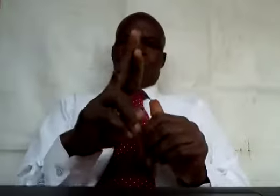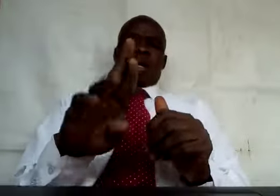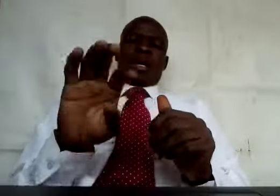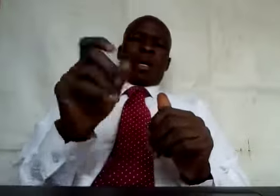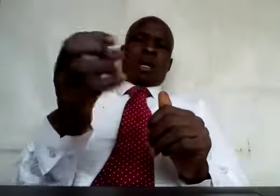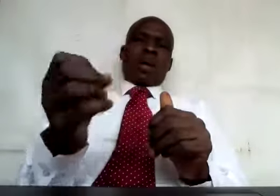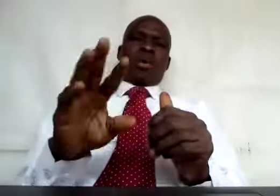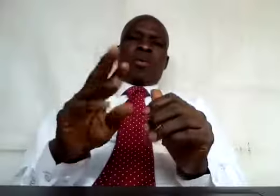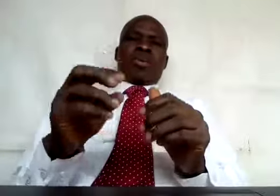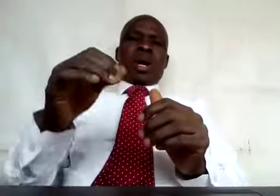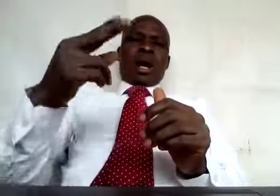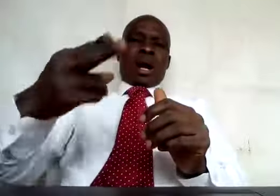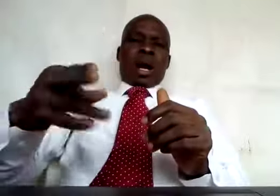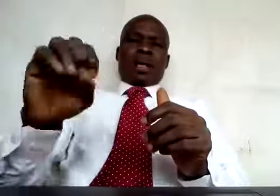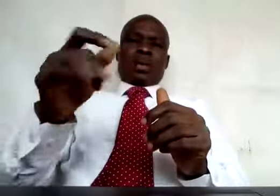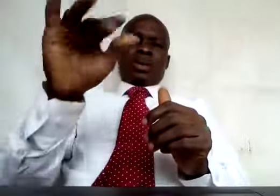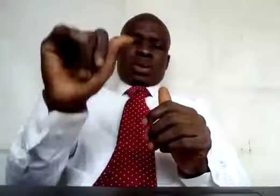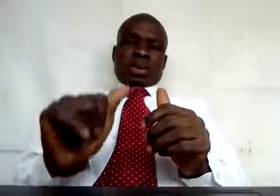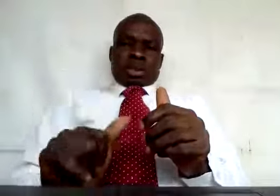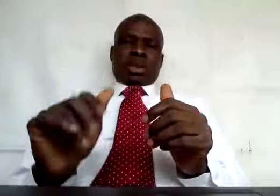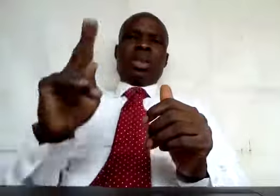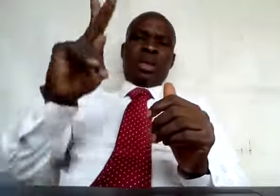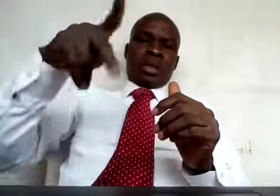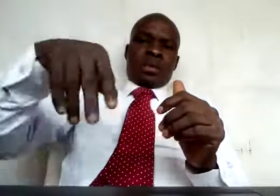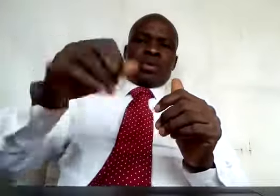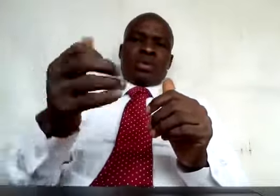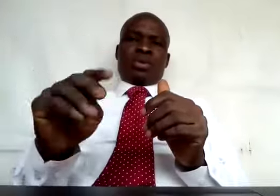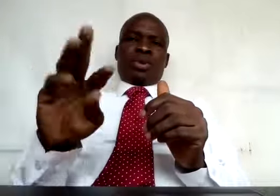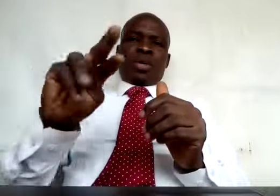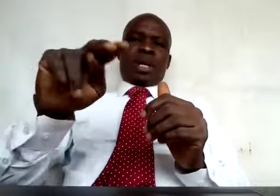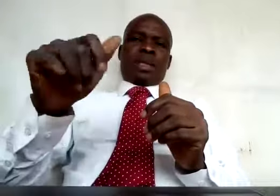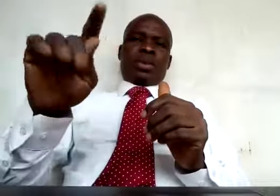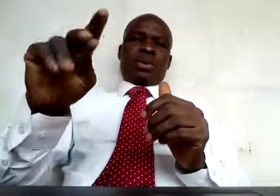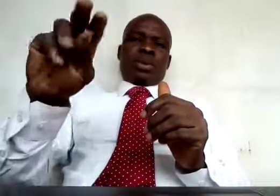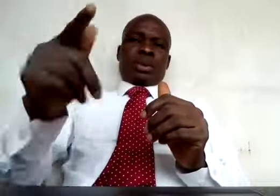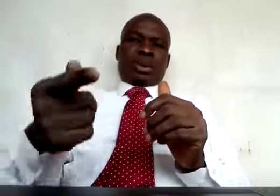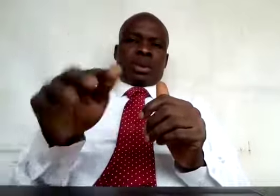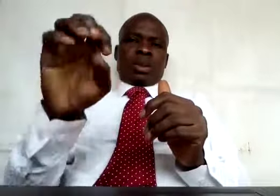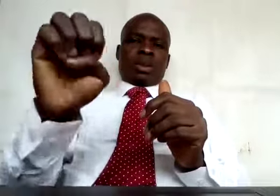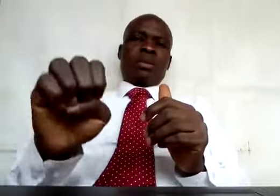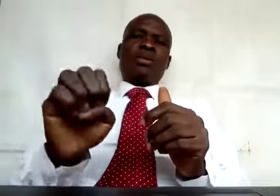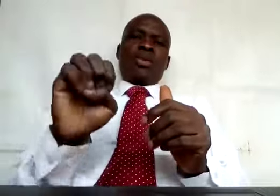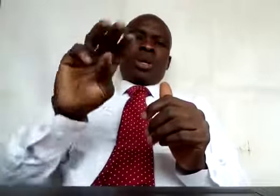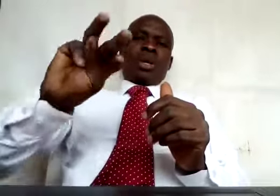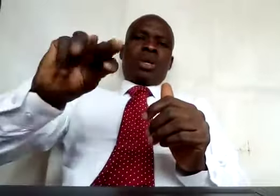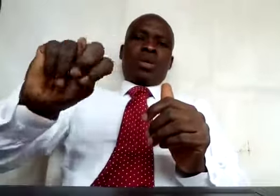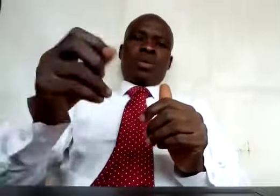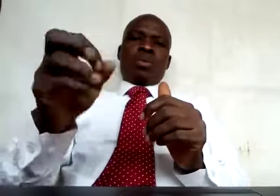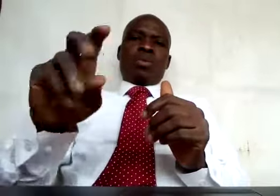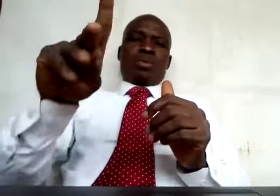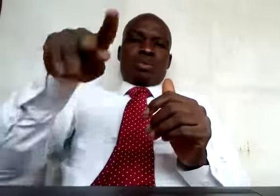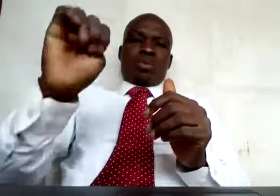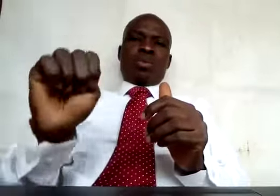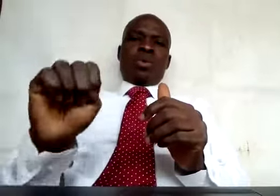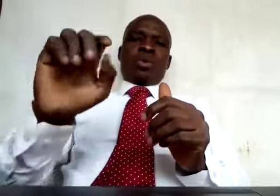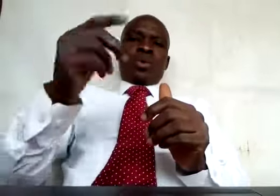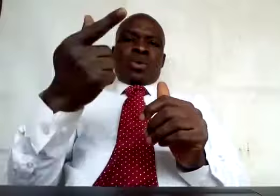hydrogen, phosphorus, nitrogen, noble gases like helium,